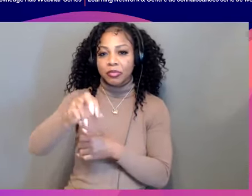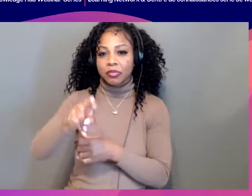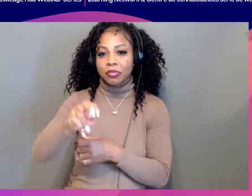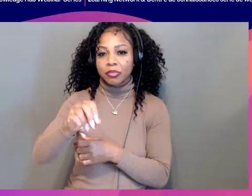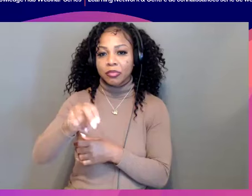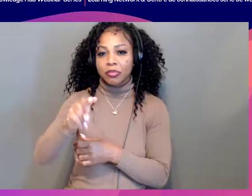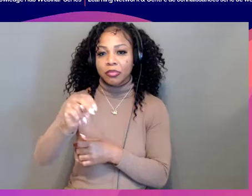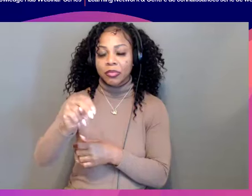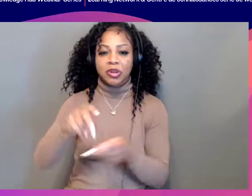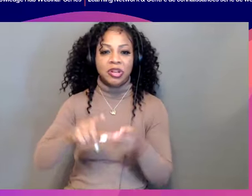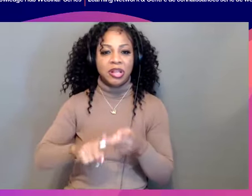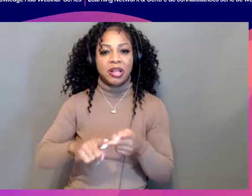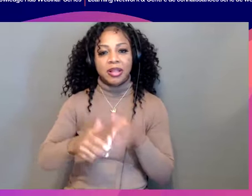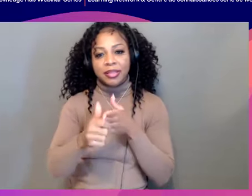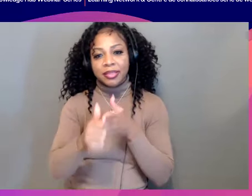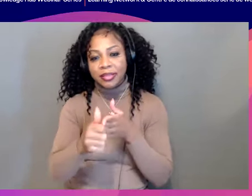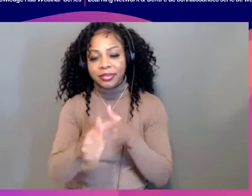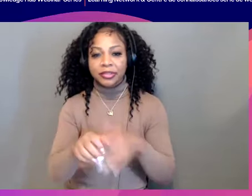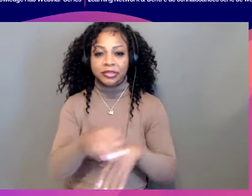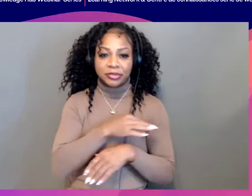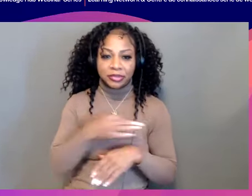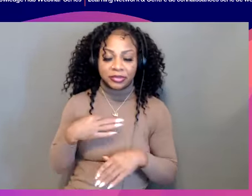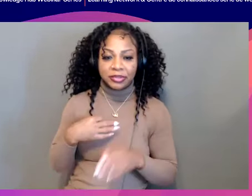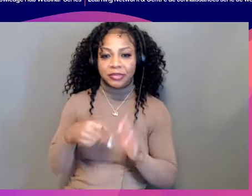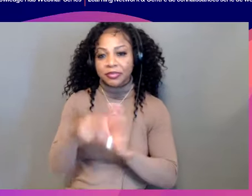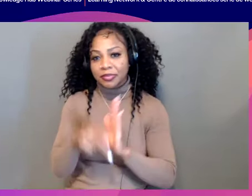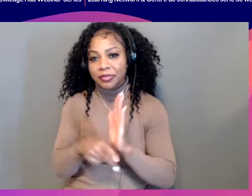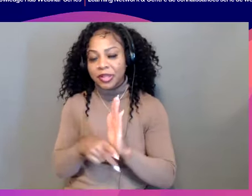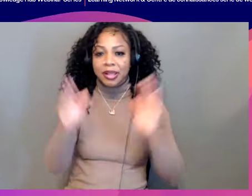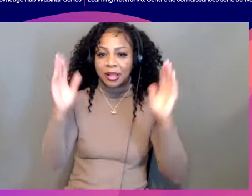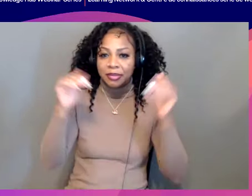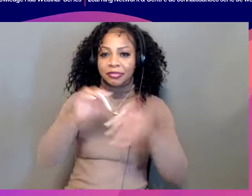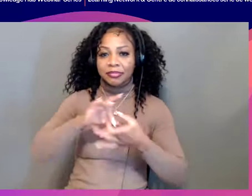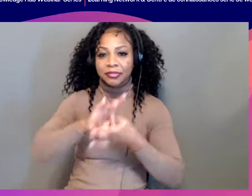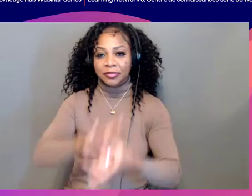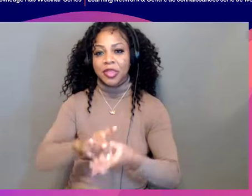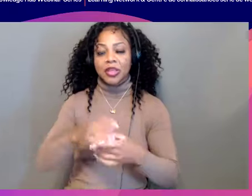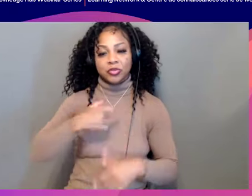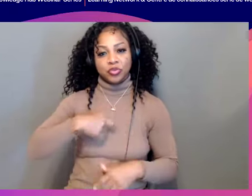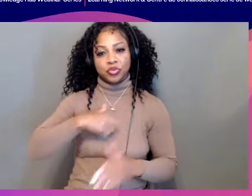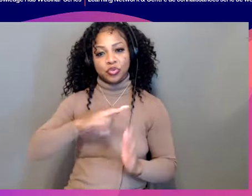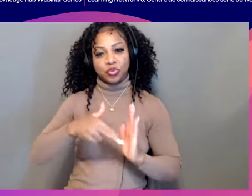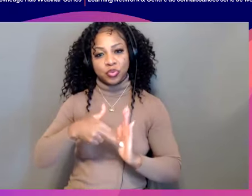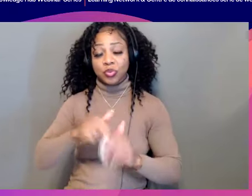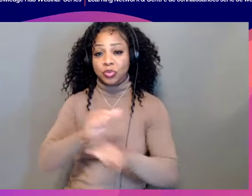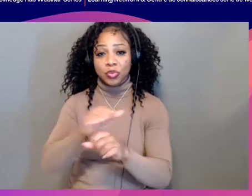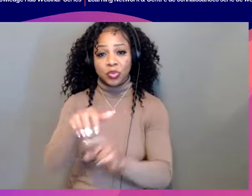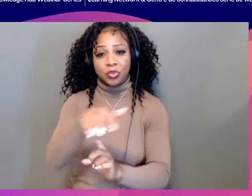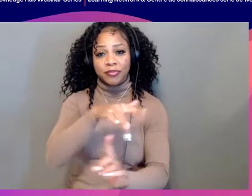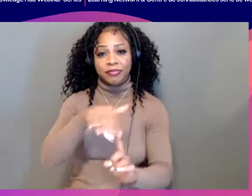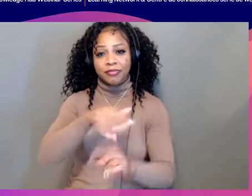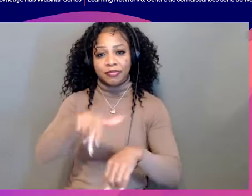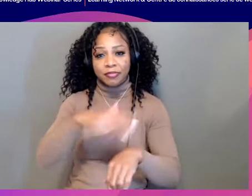leadership, staff, and policies, expectations around gender roles and workplace norms, and